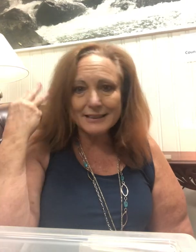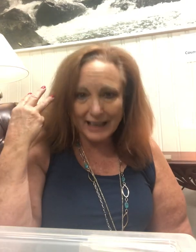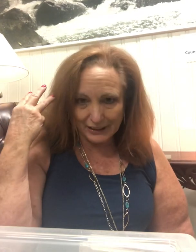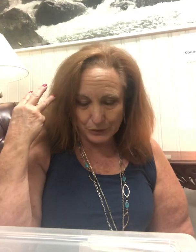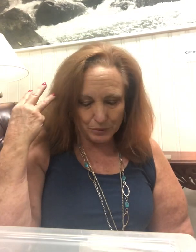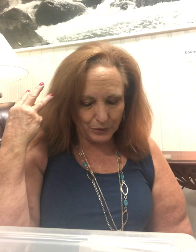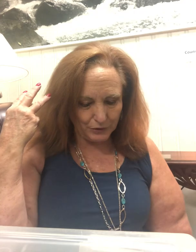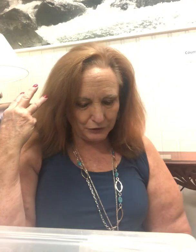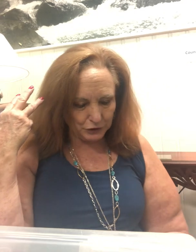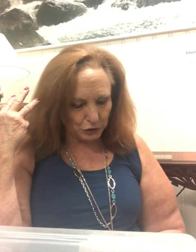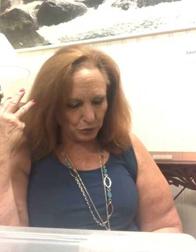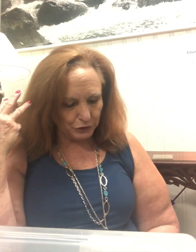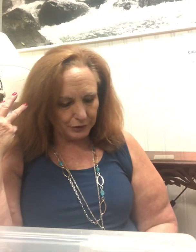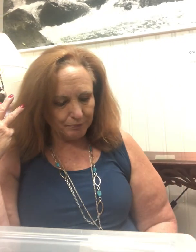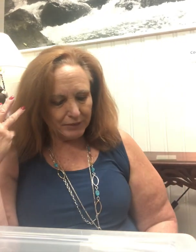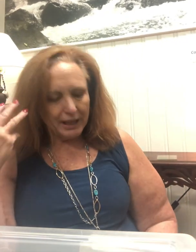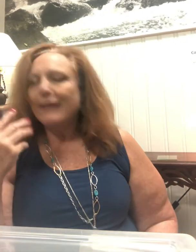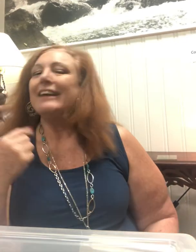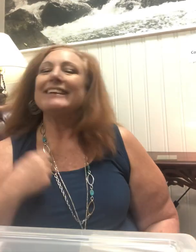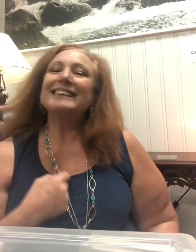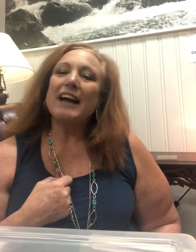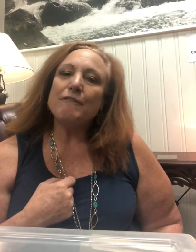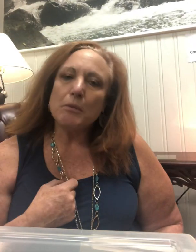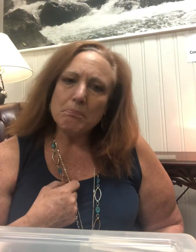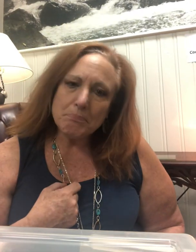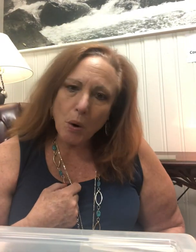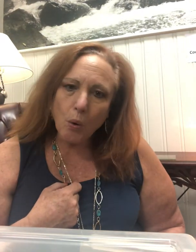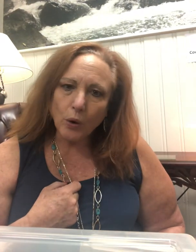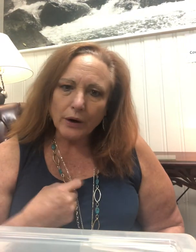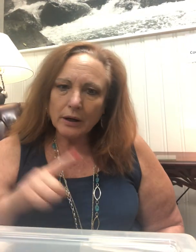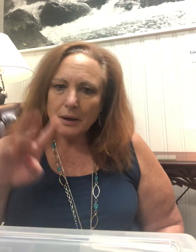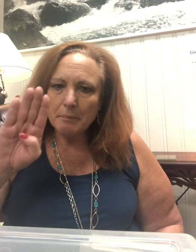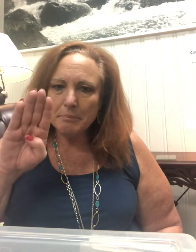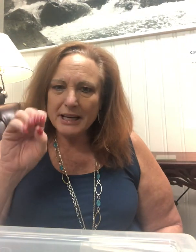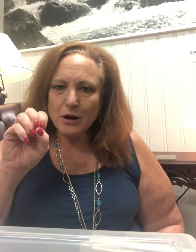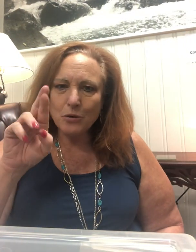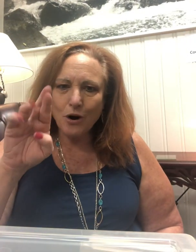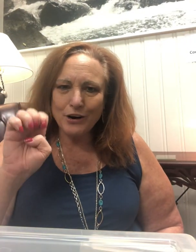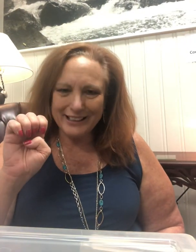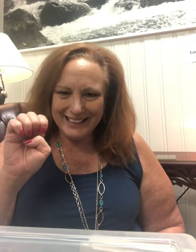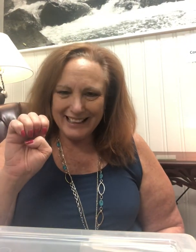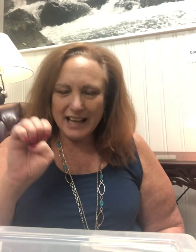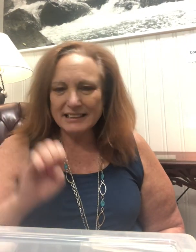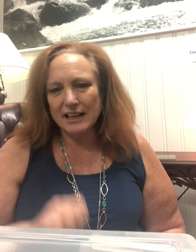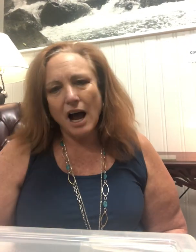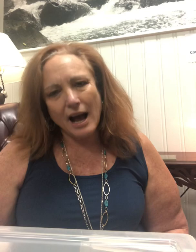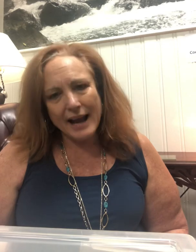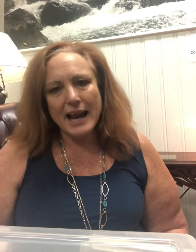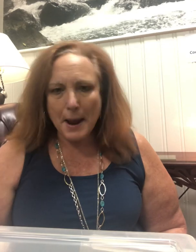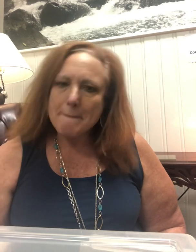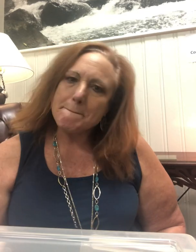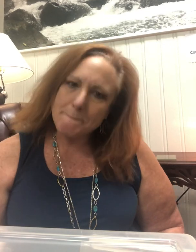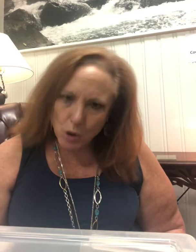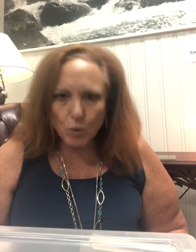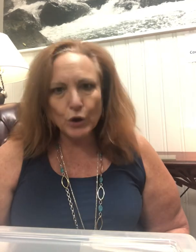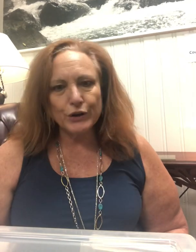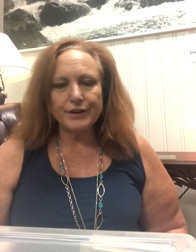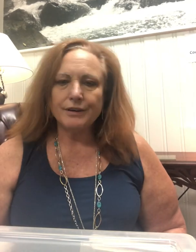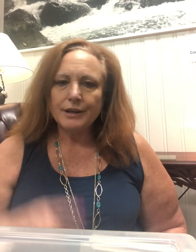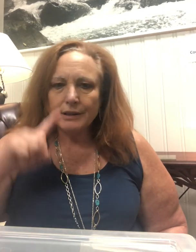and you throw it over your shoulder. The sign for bore, B-O-R-E, as in I am bored.